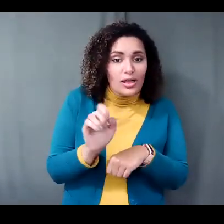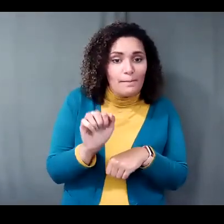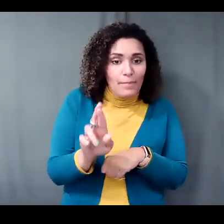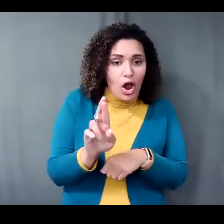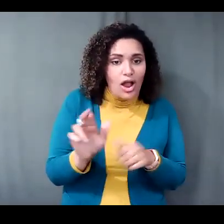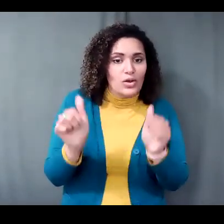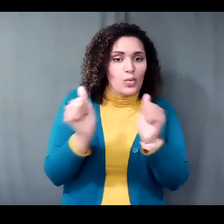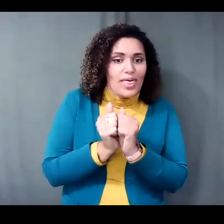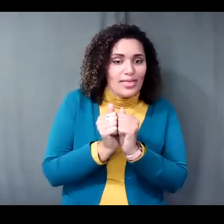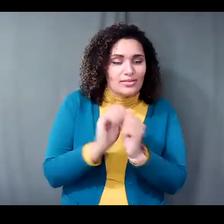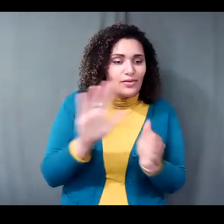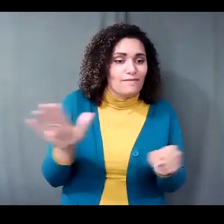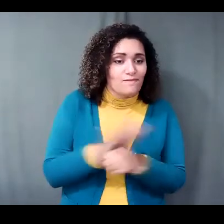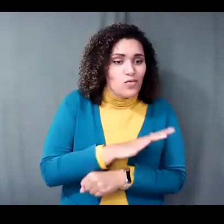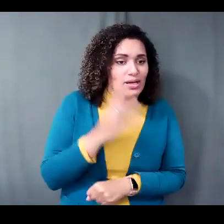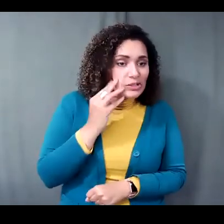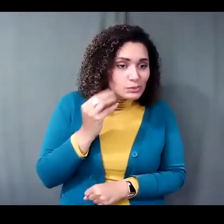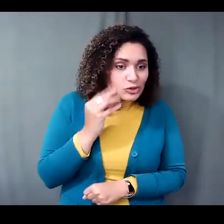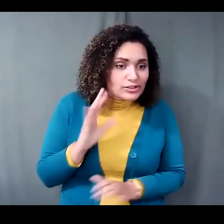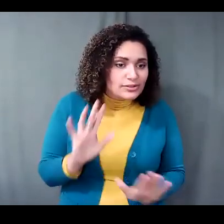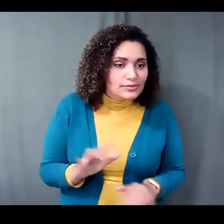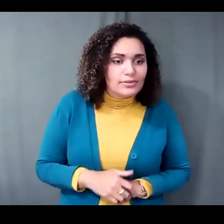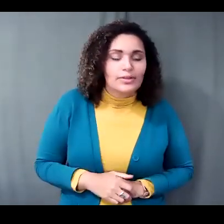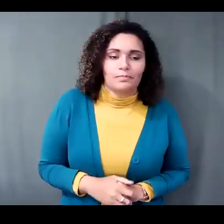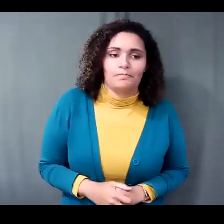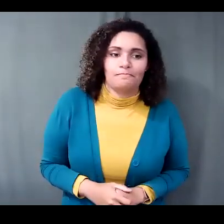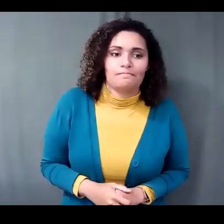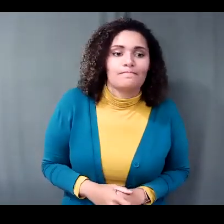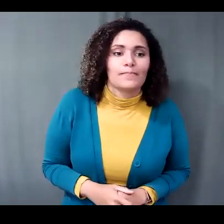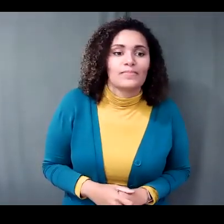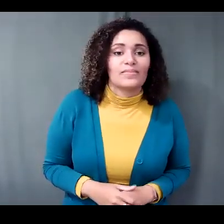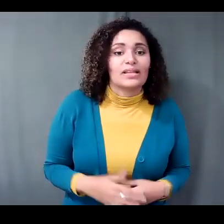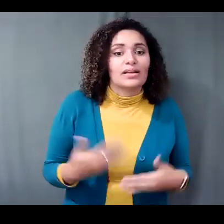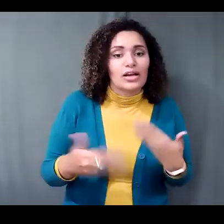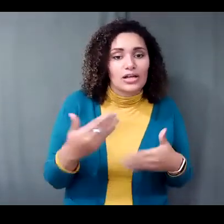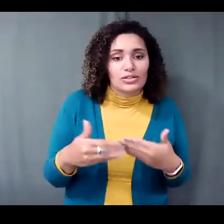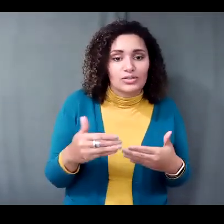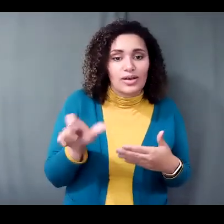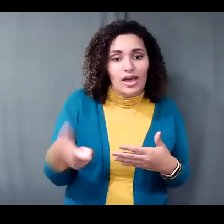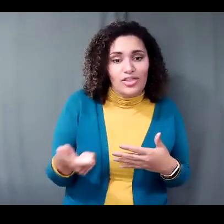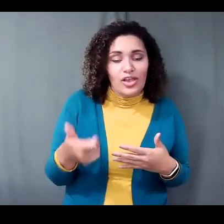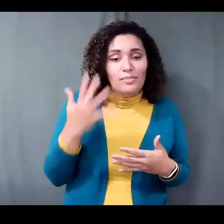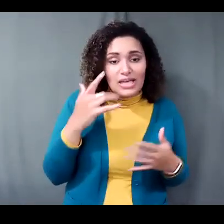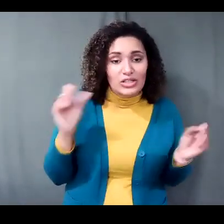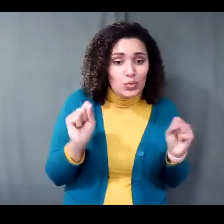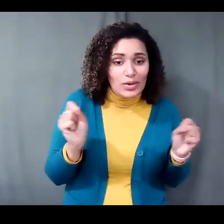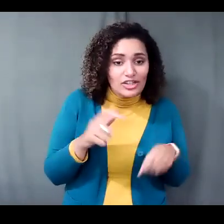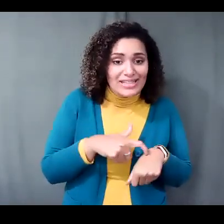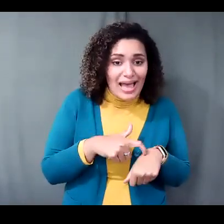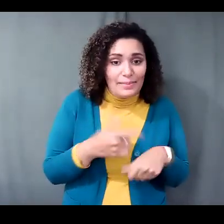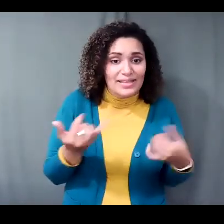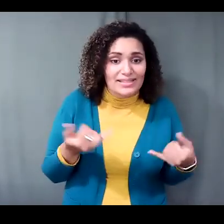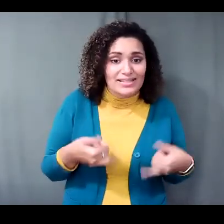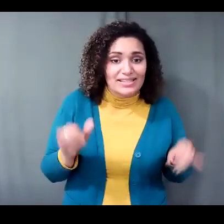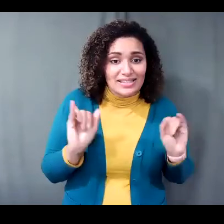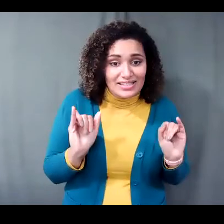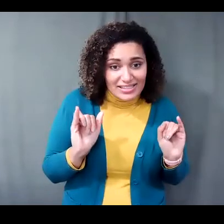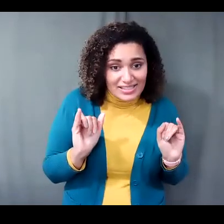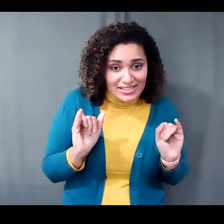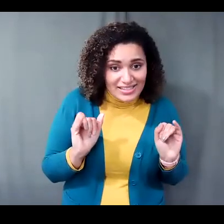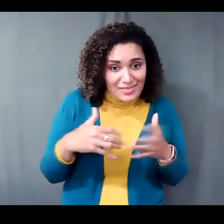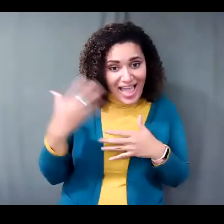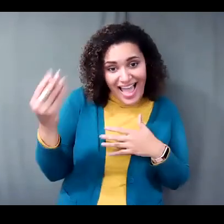can. I was reading up on some ideas, but they're like, you can put it where you'd have maple syrup. So I'm going to make a reduction and put it on my pancakes.